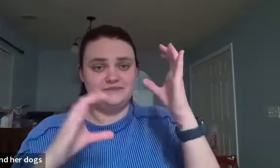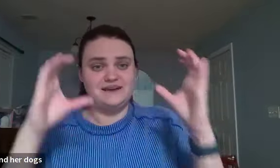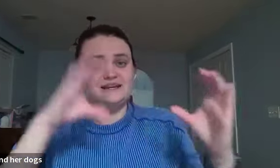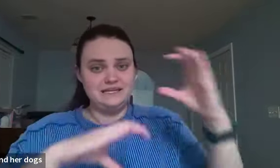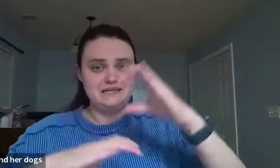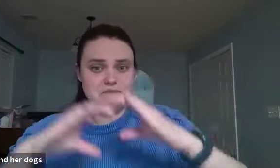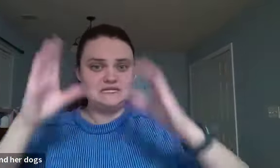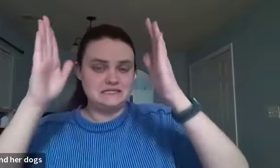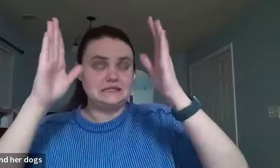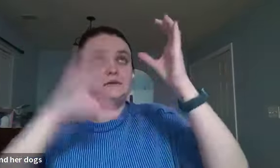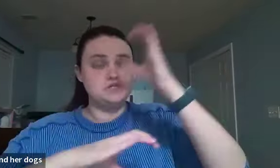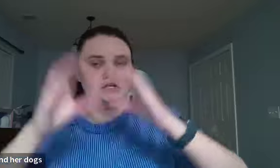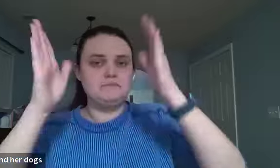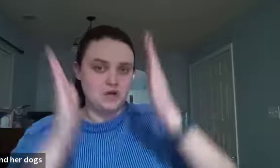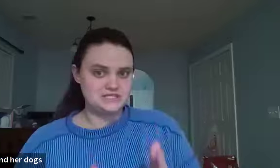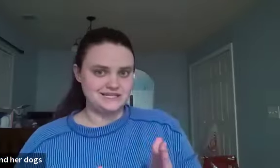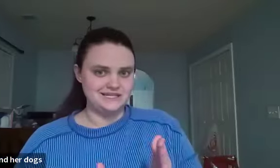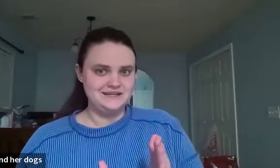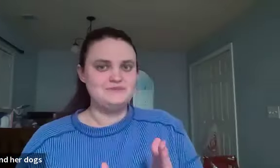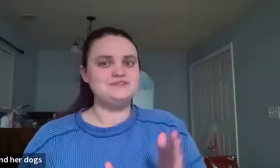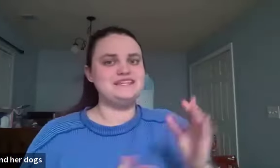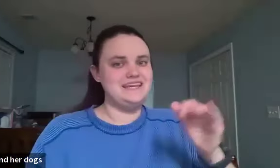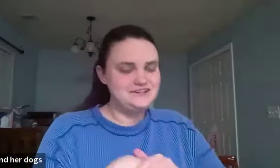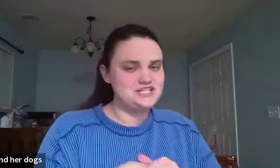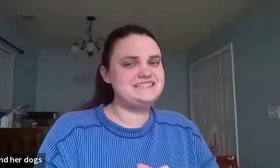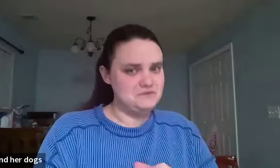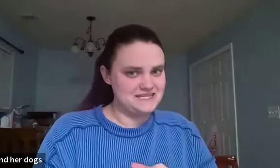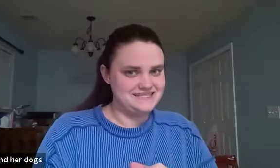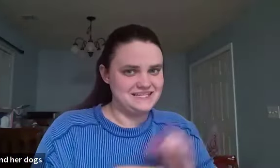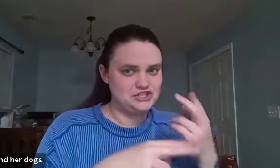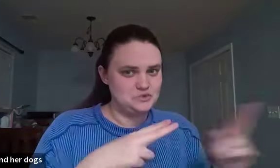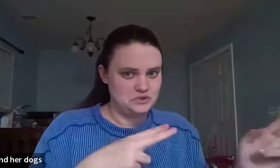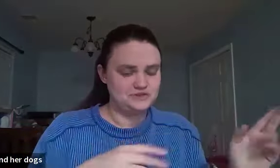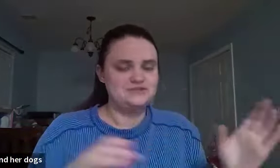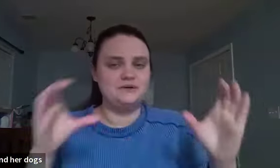I'm signing chemistry person, but the English is chemist. It's shorter.